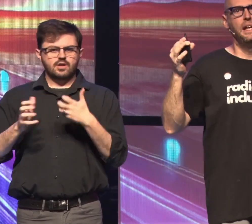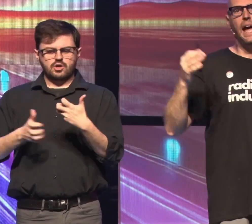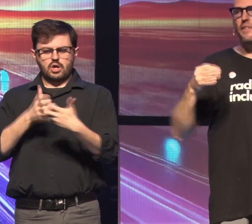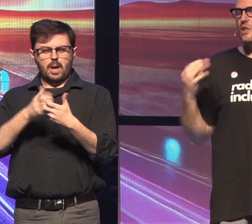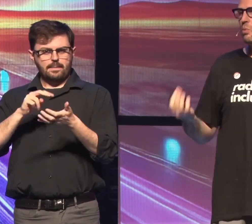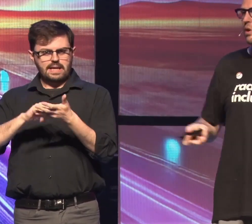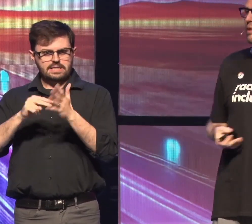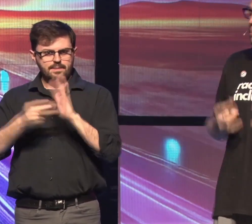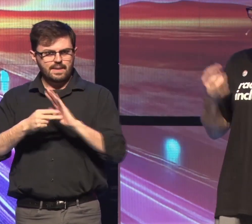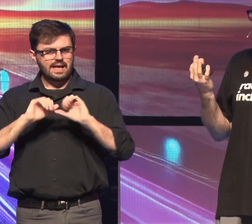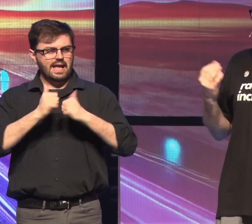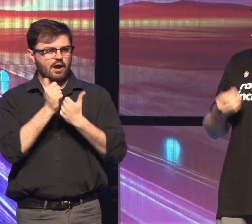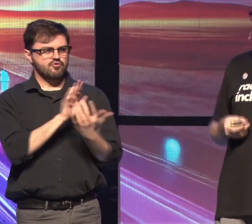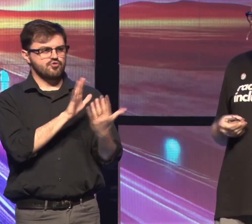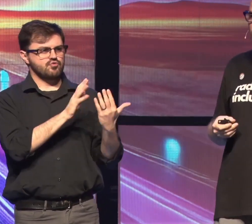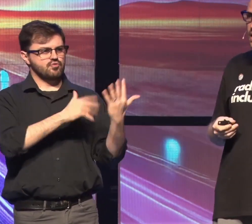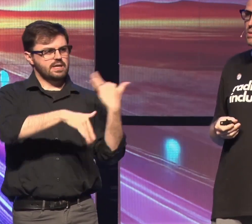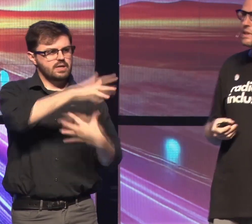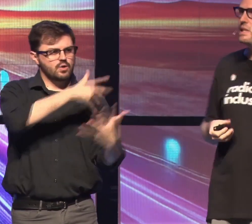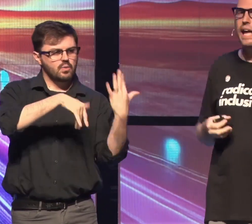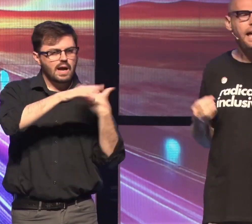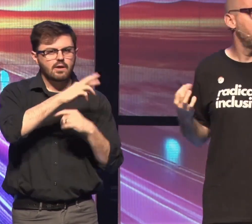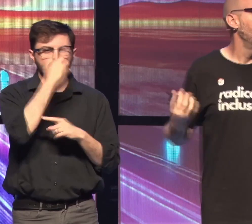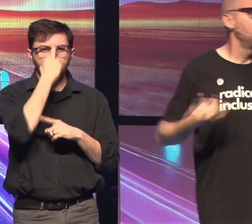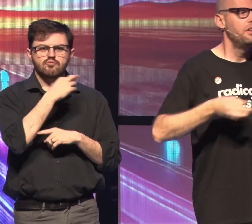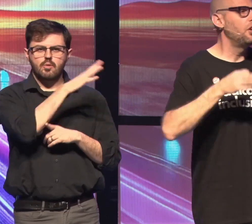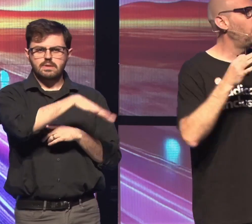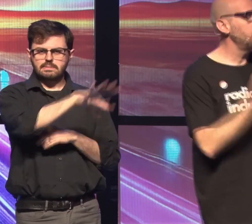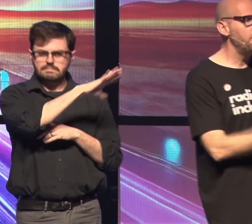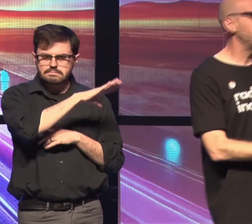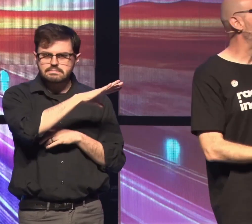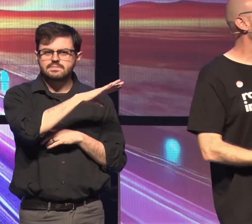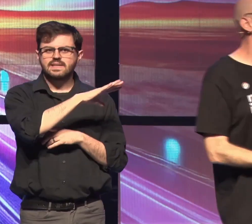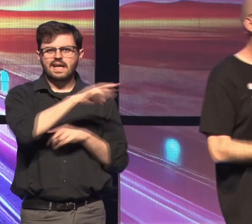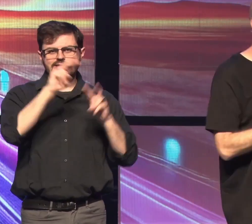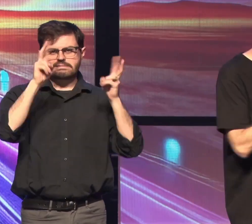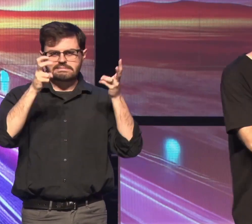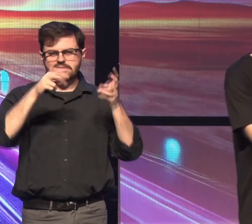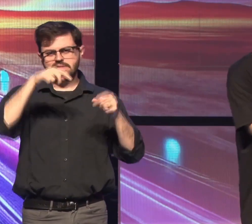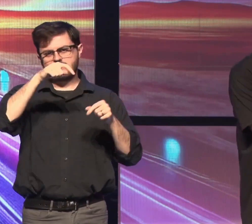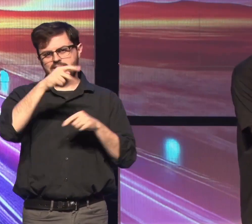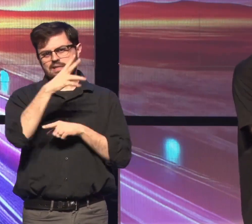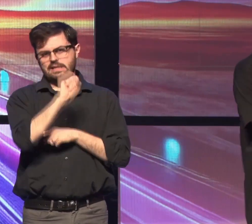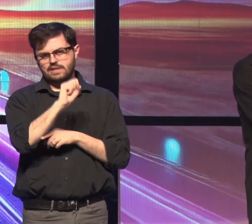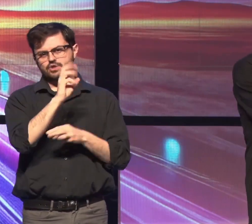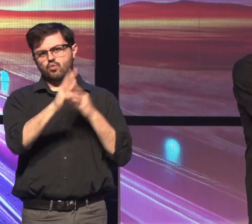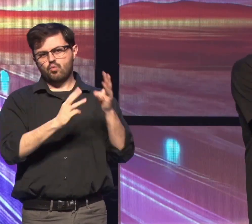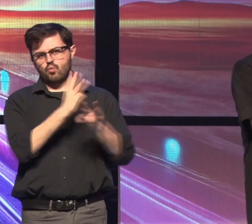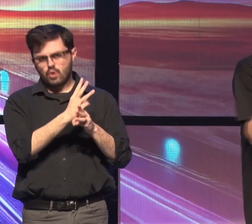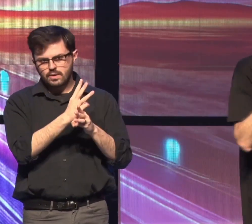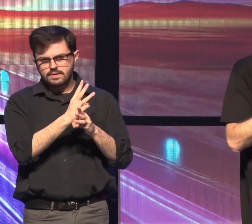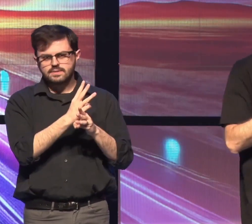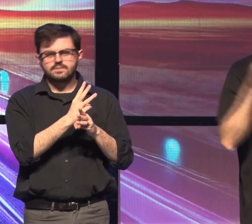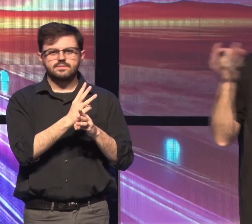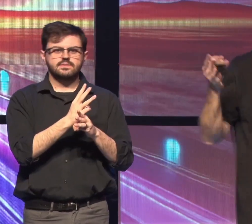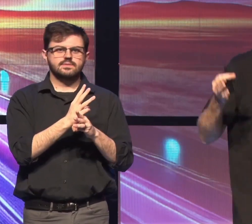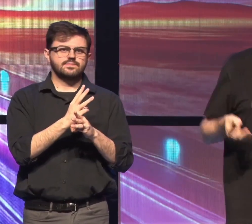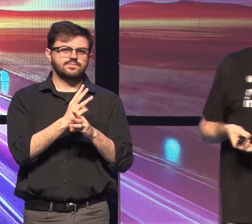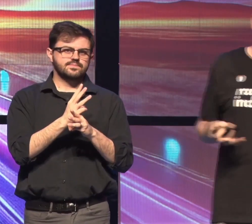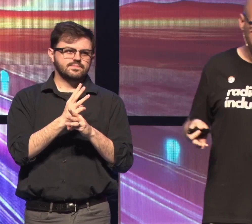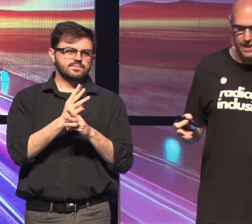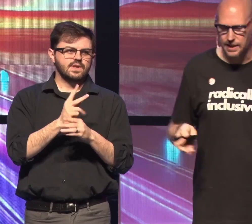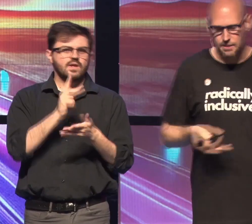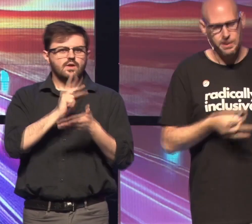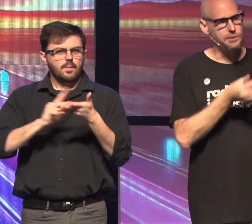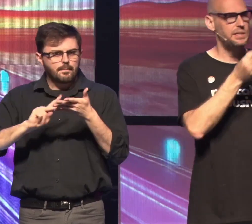Rome and this world. Paul, in a lot of ways, would say, hey, the ultimate reality of the Christian faith, and he wouldn't say that because there was no such